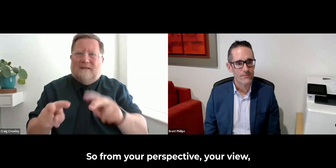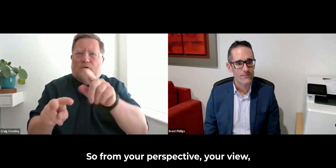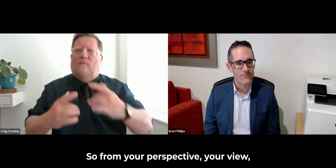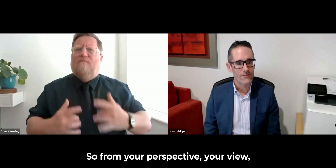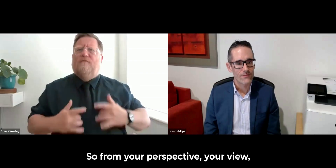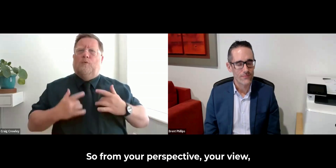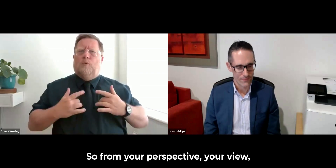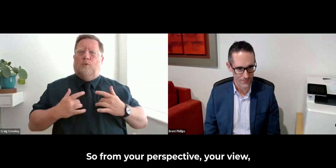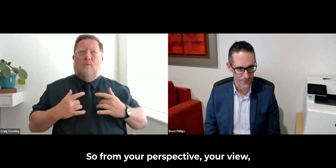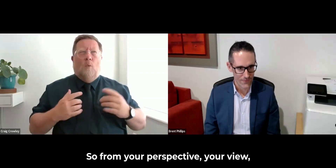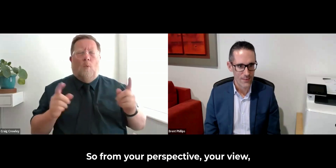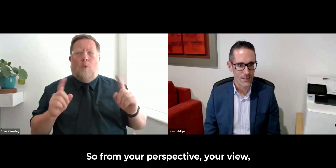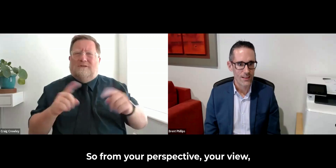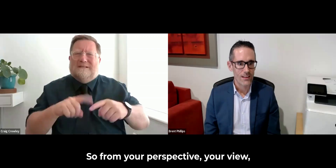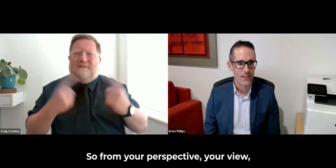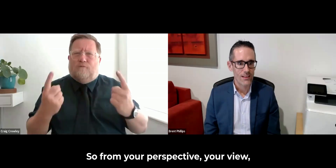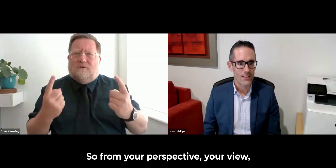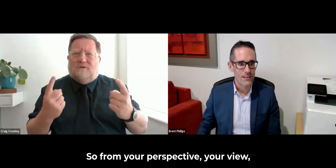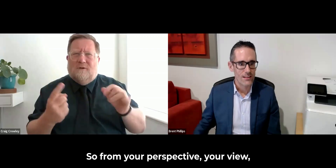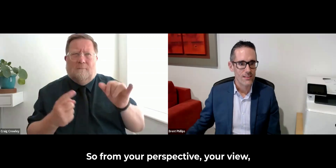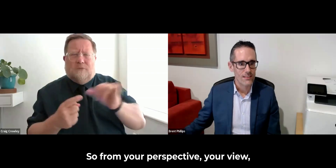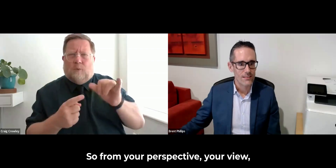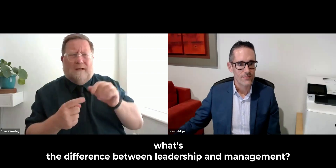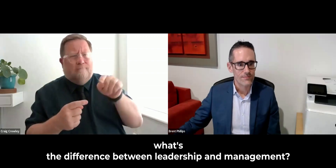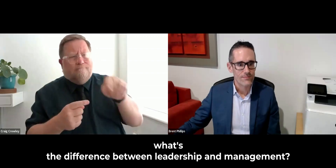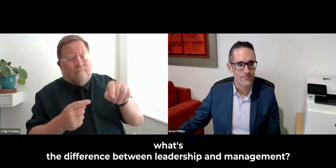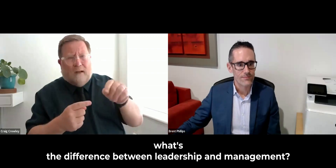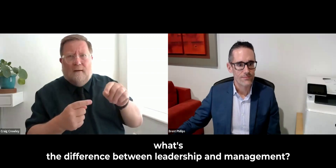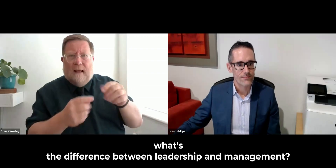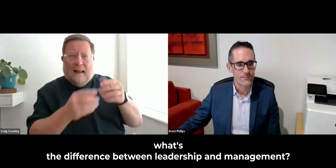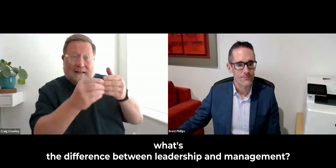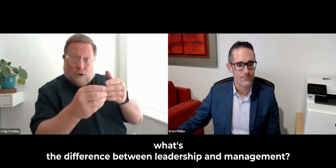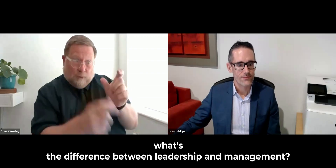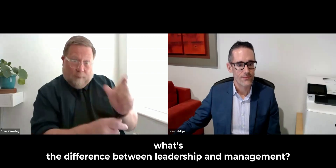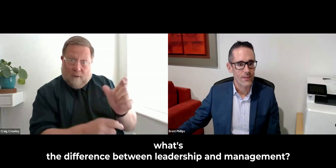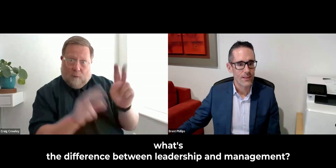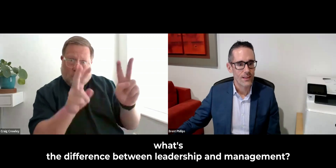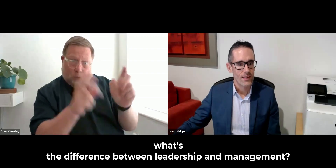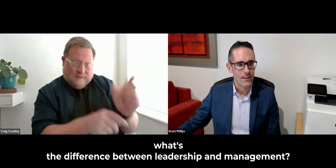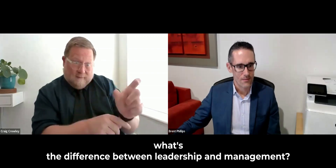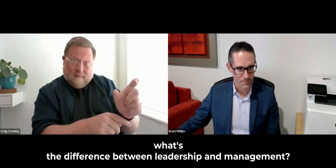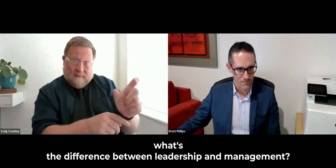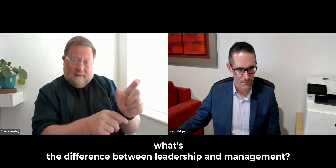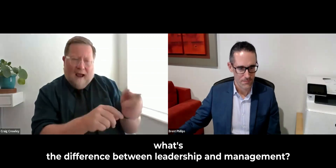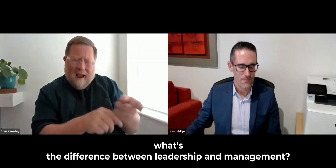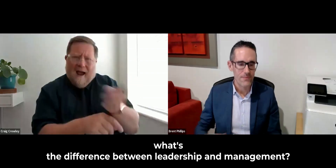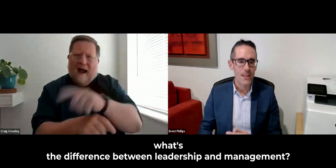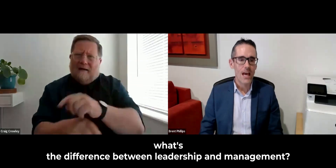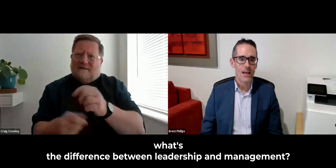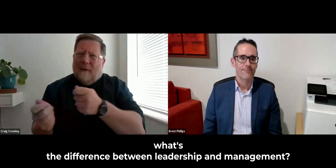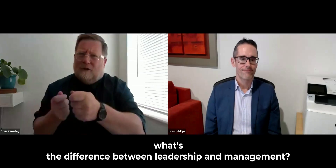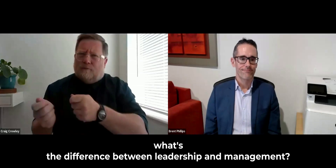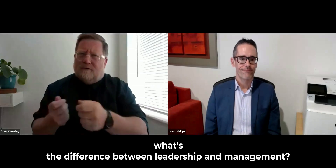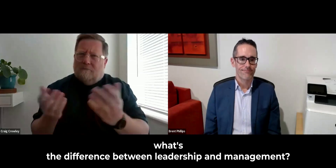So from your perspective, your view, what's the difference between leadership